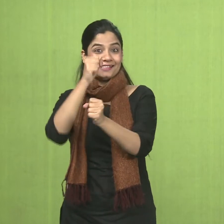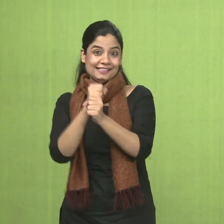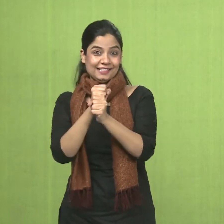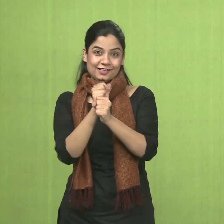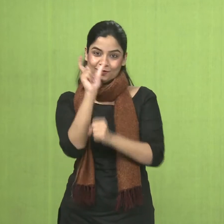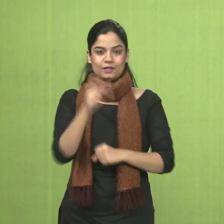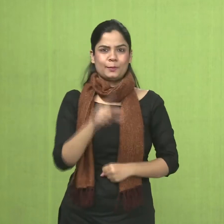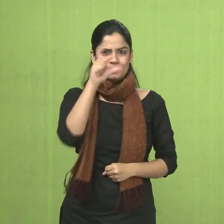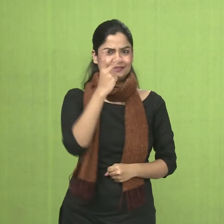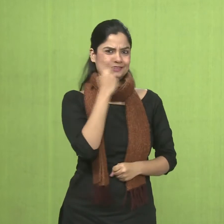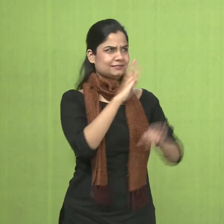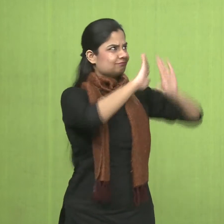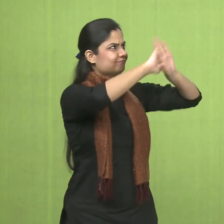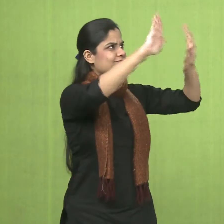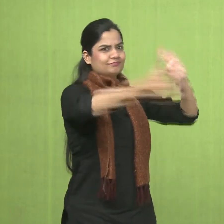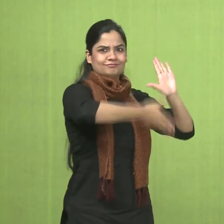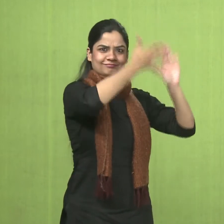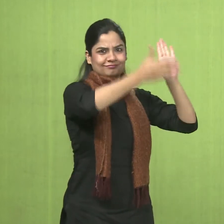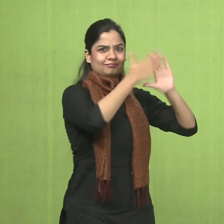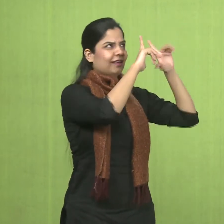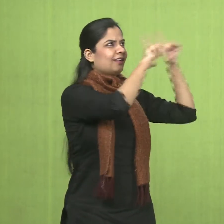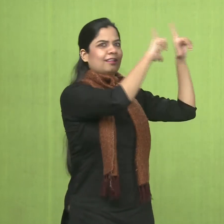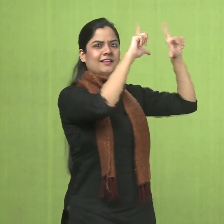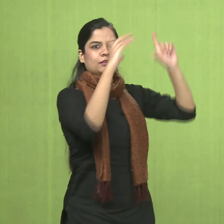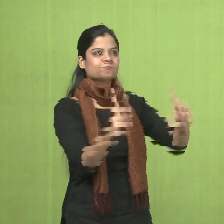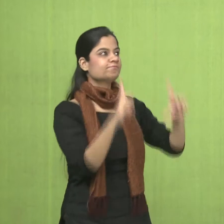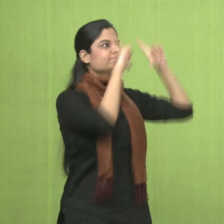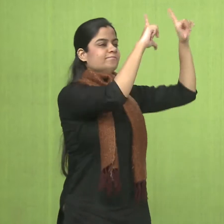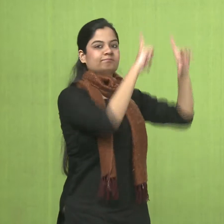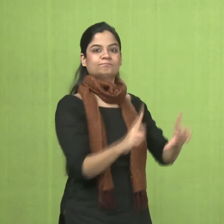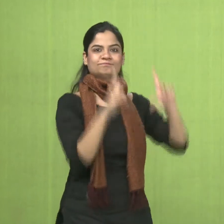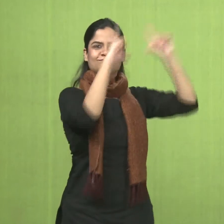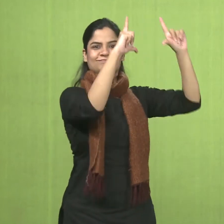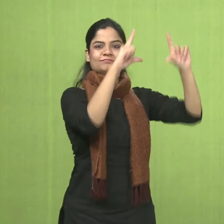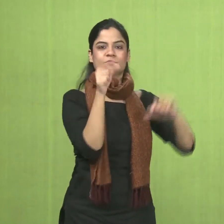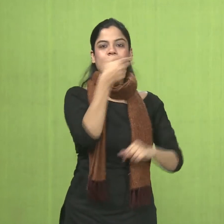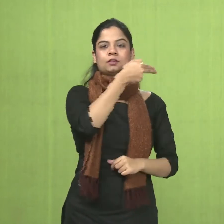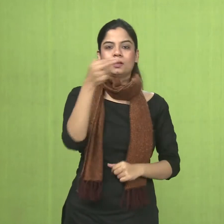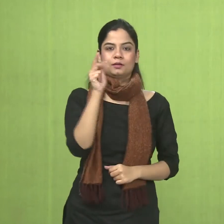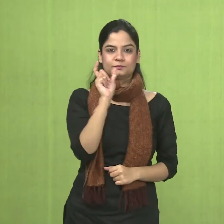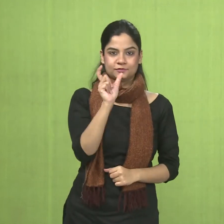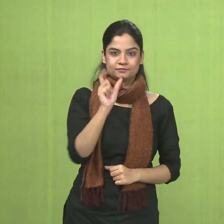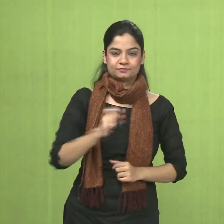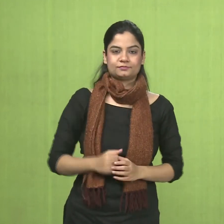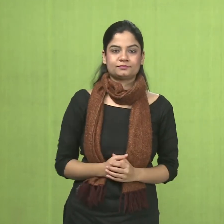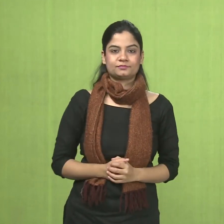Wall hanging. As you can see in the picture, a large decorative piece.